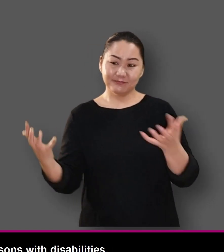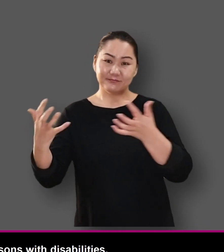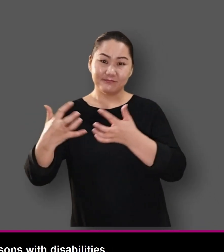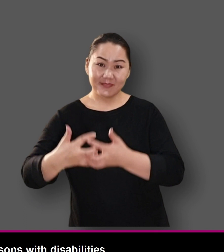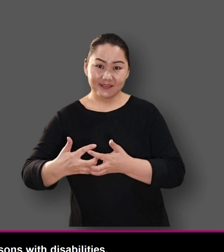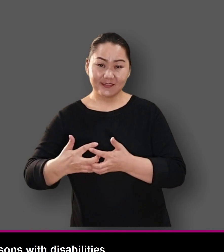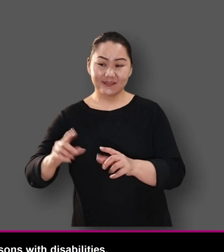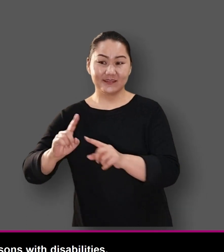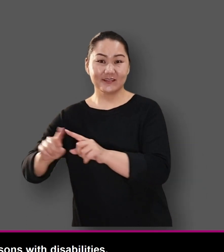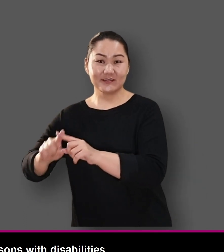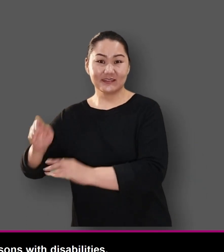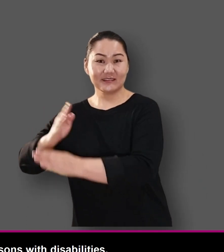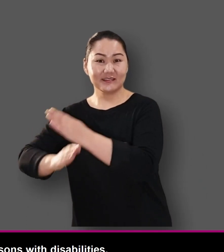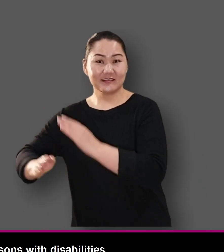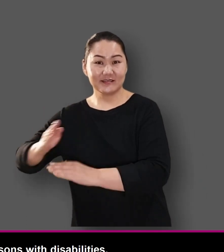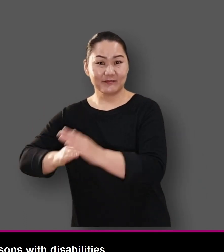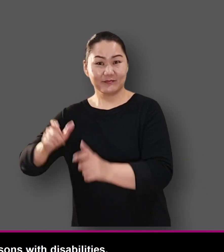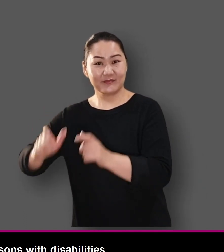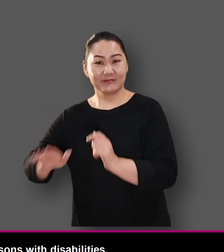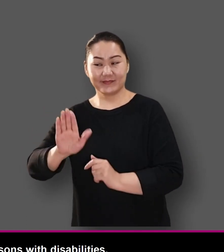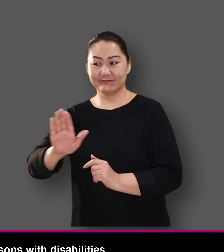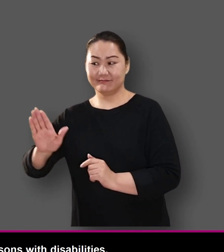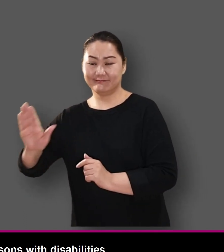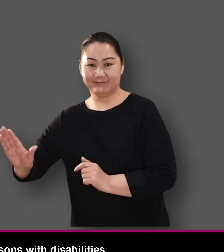in favor of persons with disabilities.